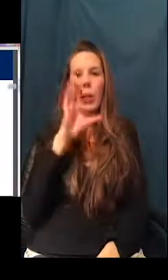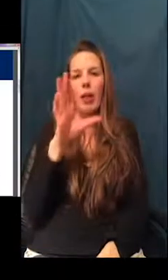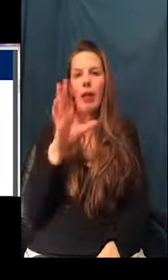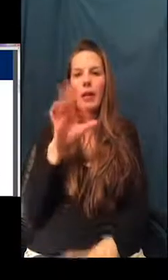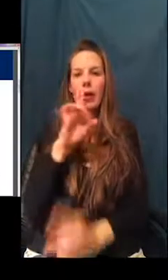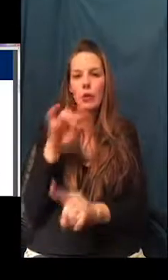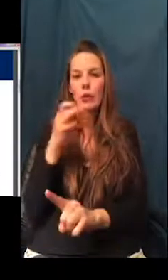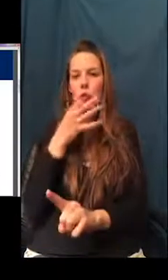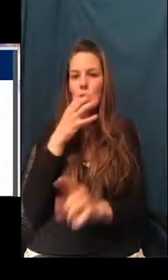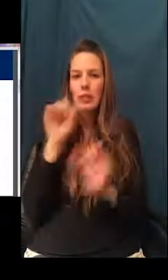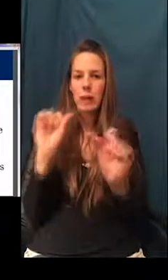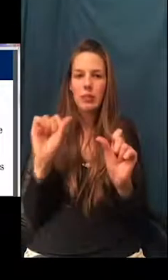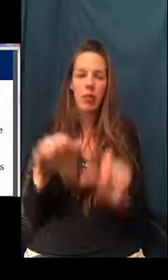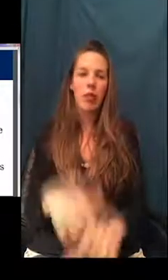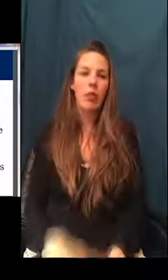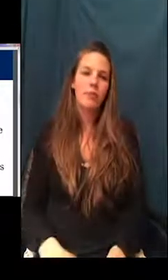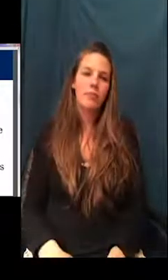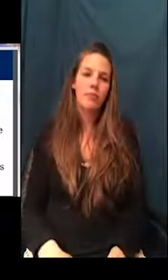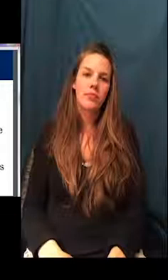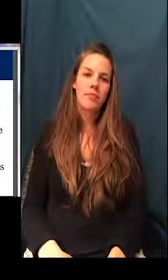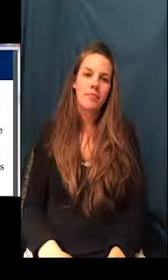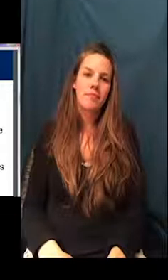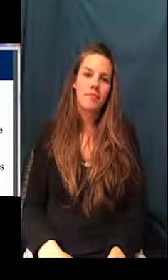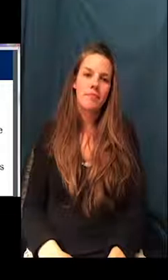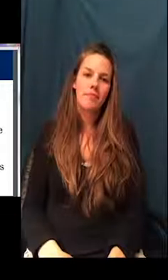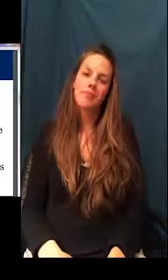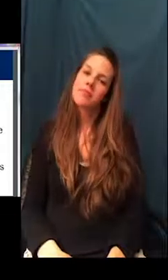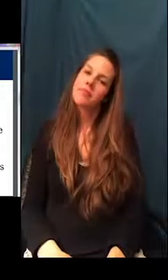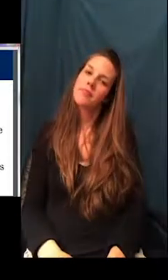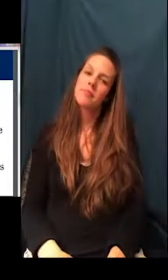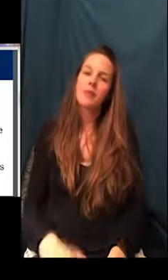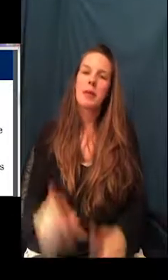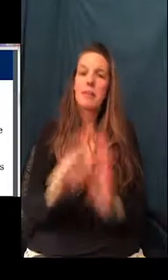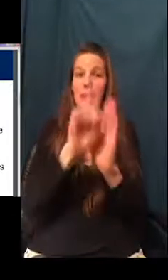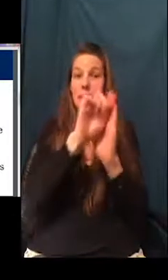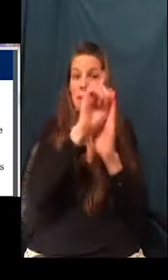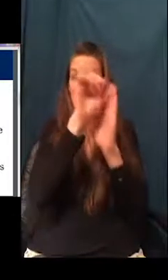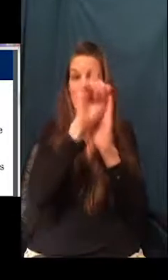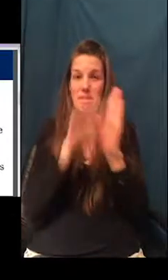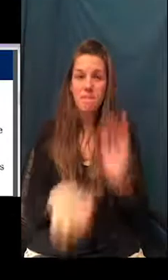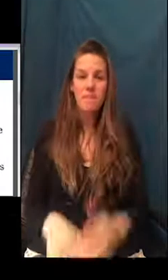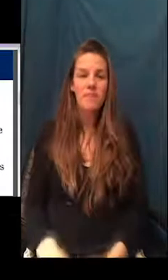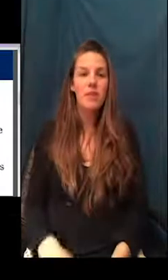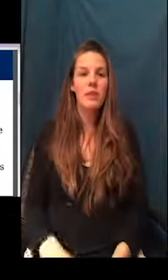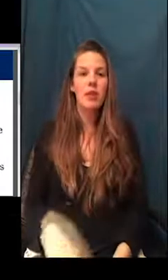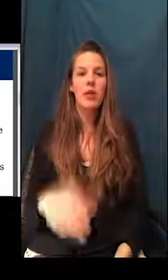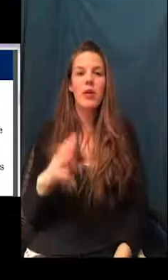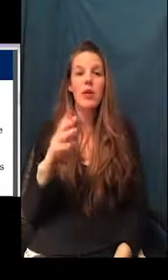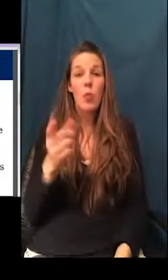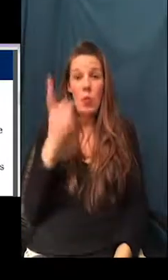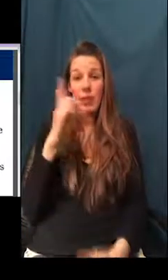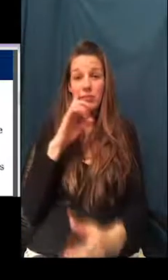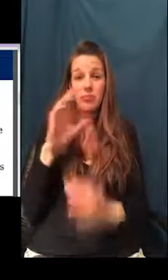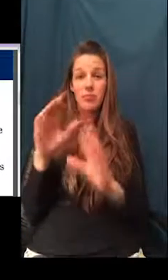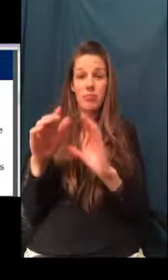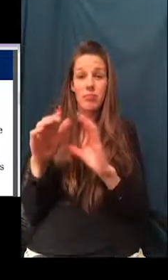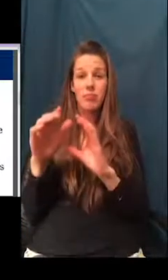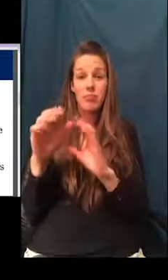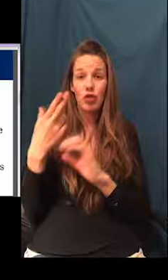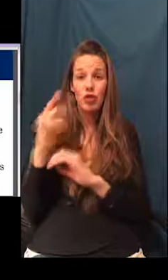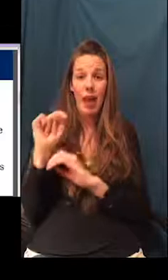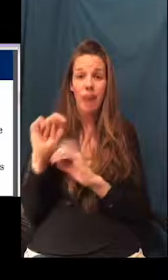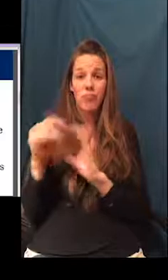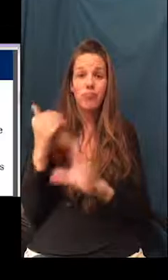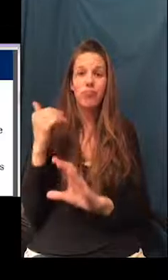those as soon as possible. One of the questions that just came in through